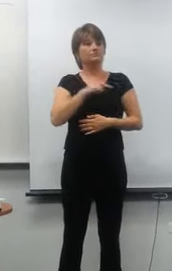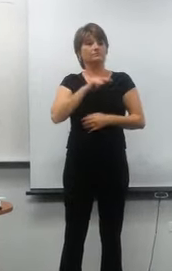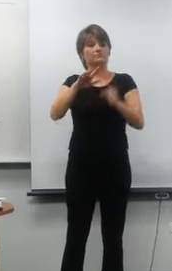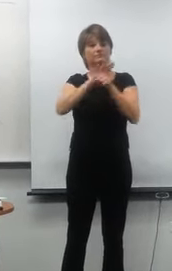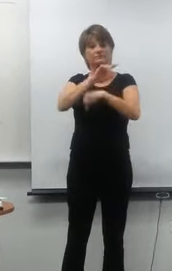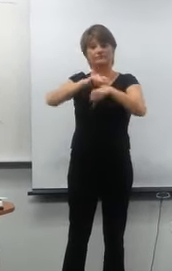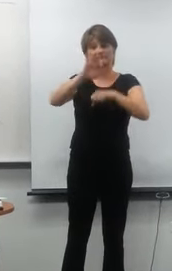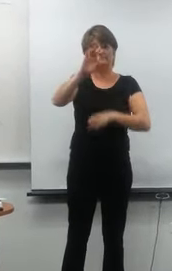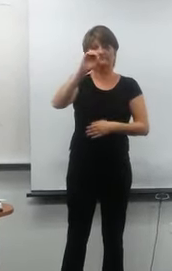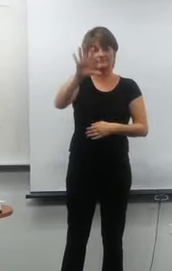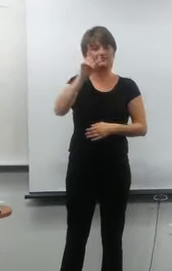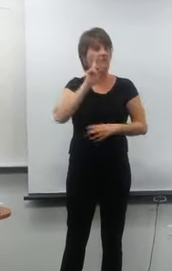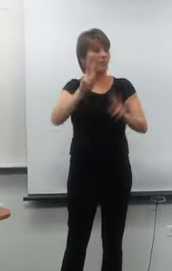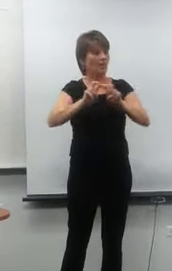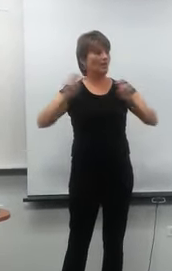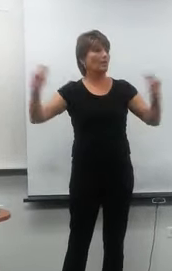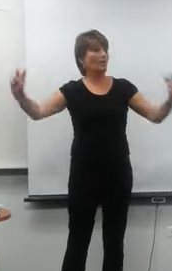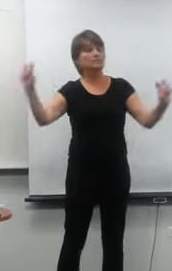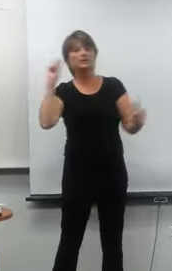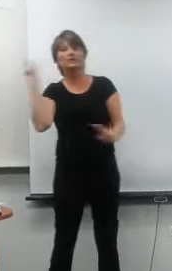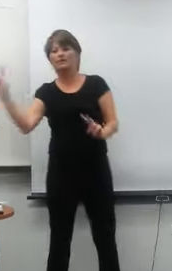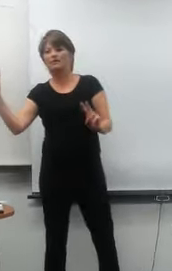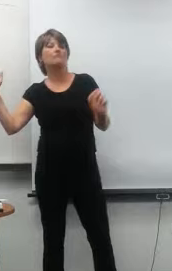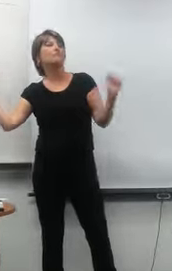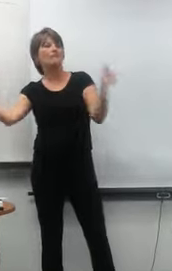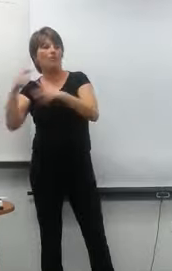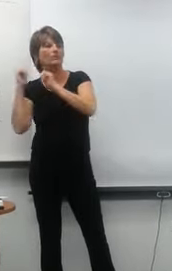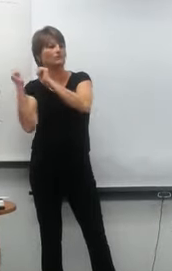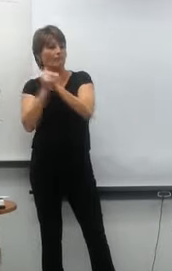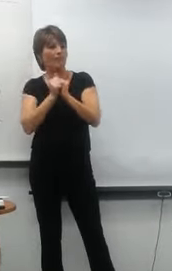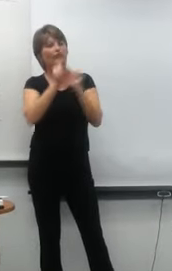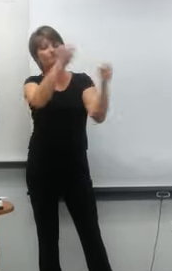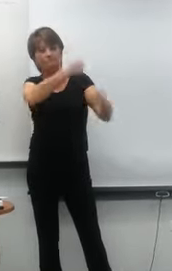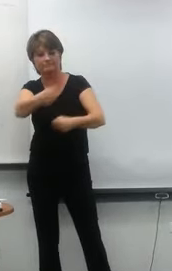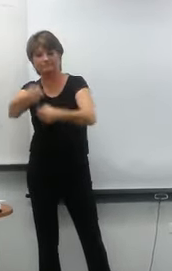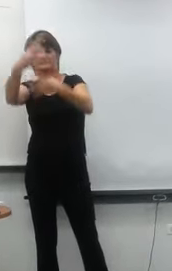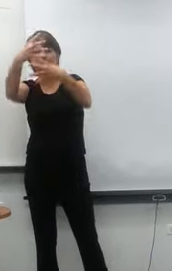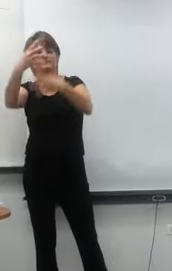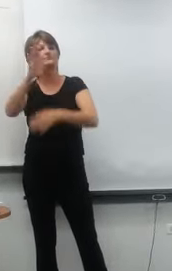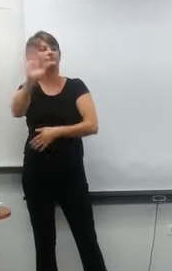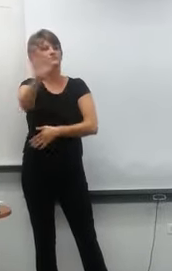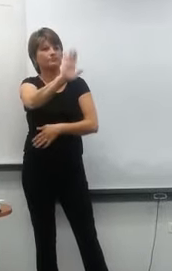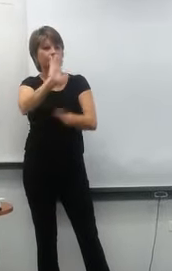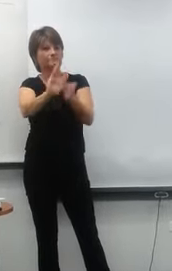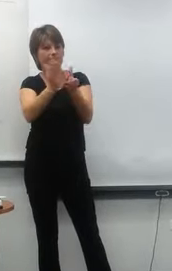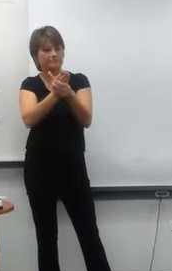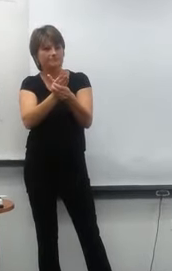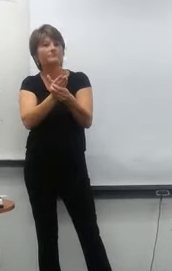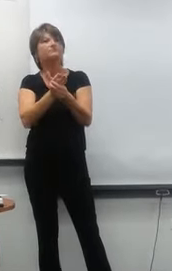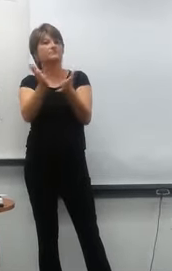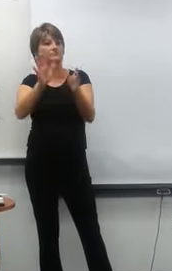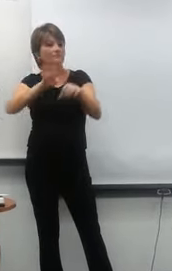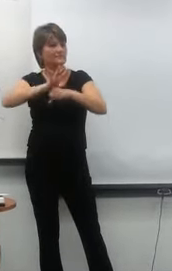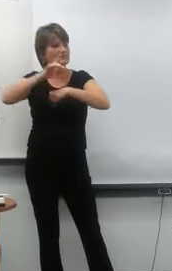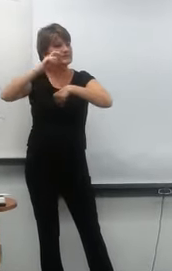upload everything so we can see all your work. And the full-time faculty will all sit down, we'll pull up your